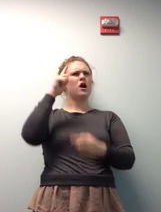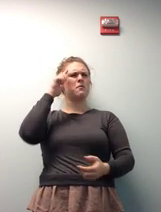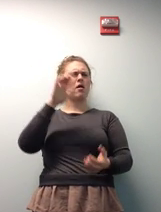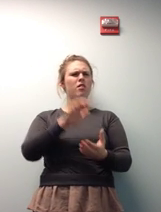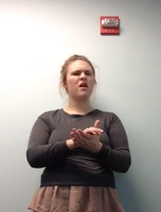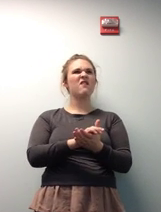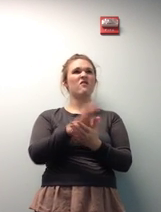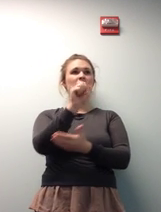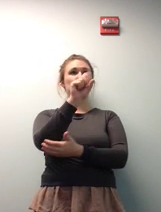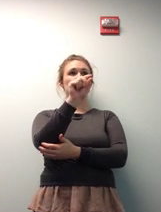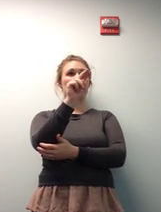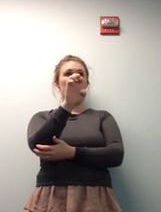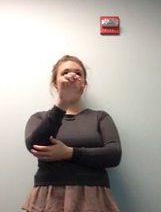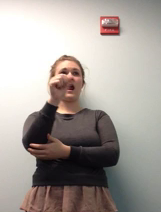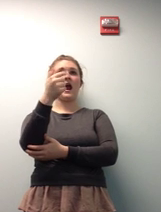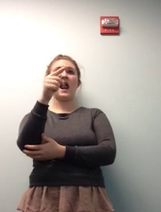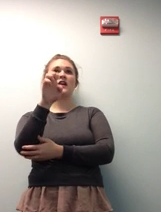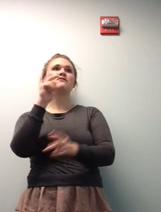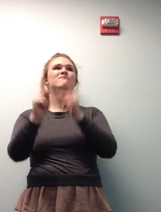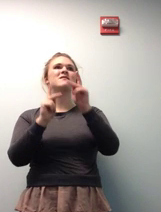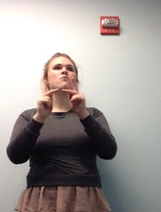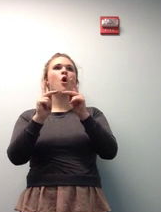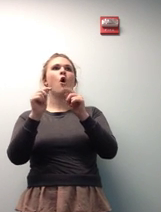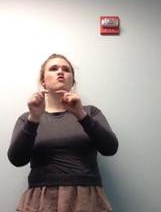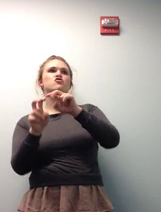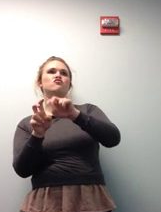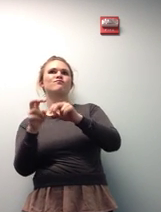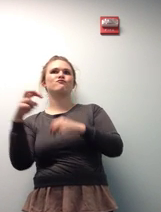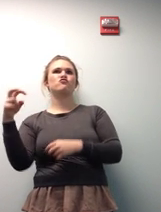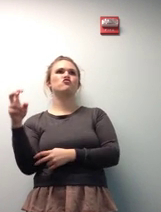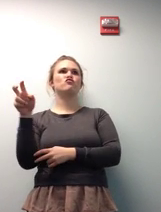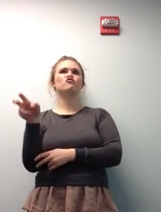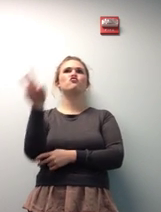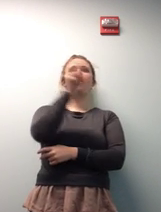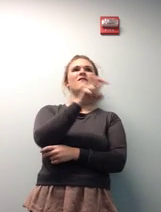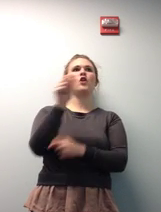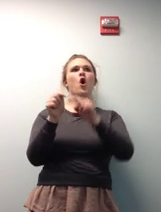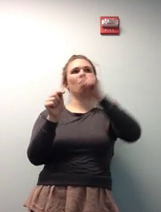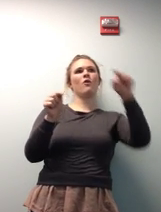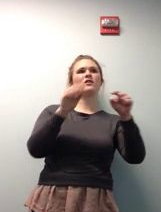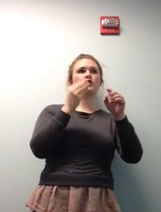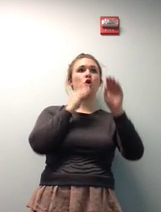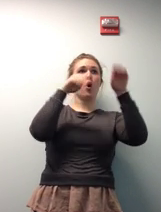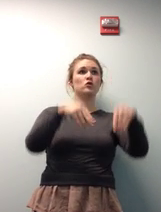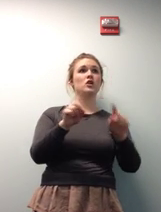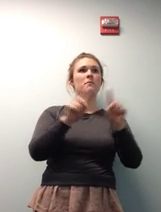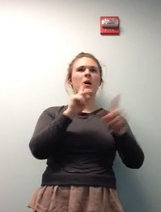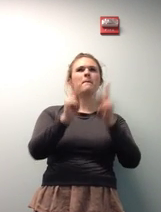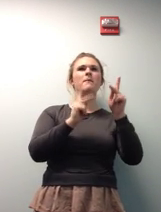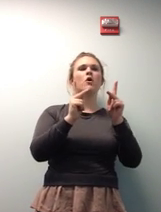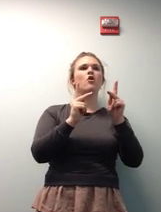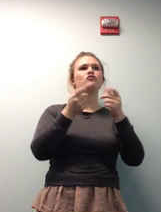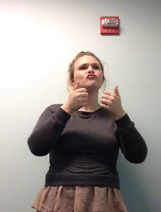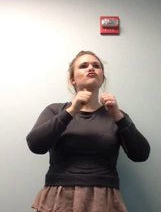Stone Age people were crossing the ocean, but people have actually tried to reproduce vessels with Stone Age tools, supplies, and